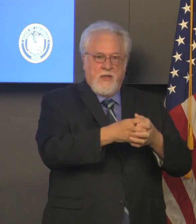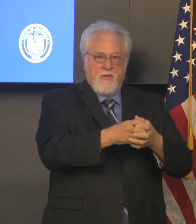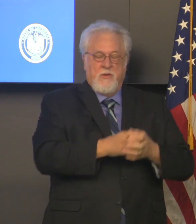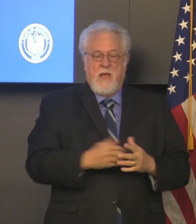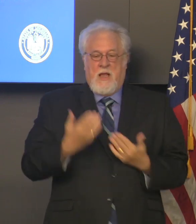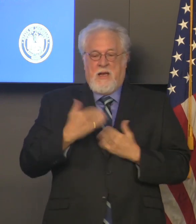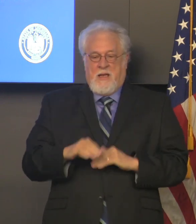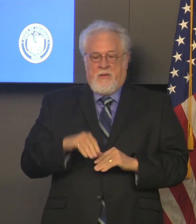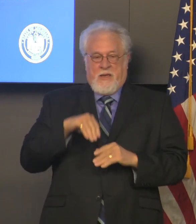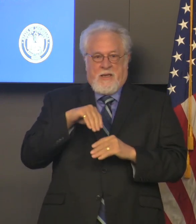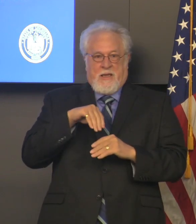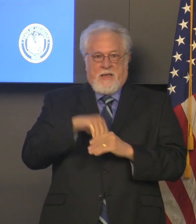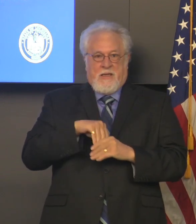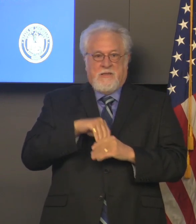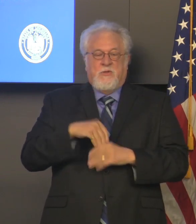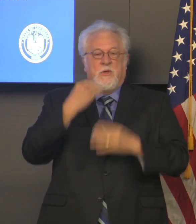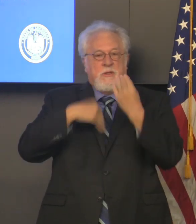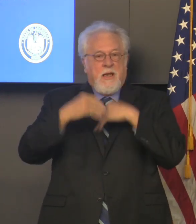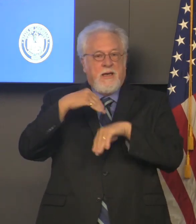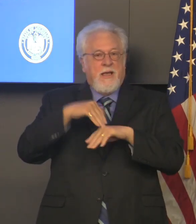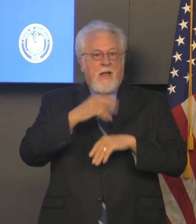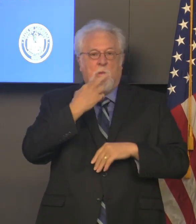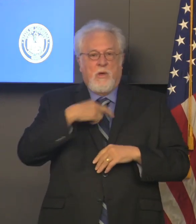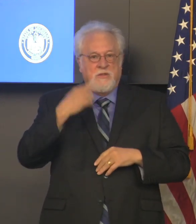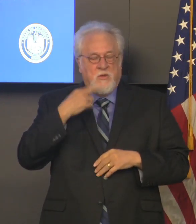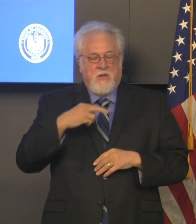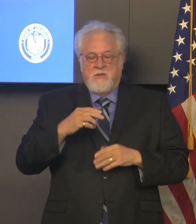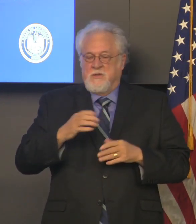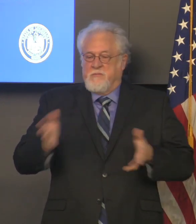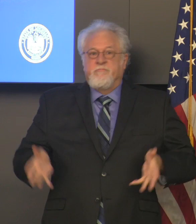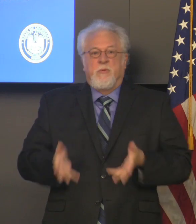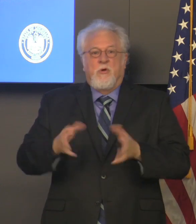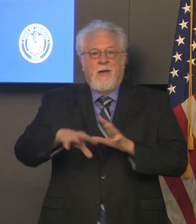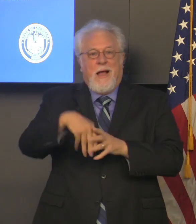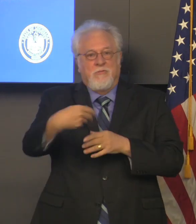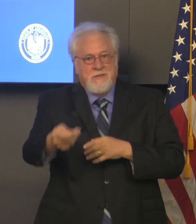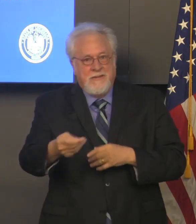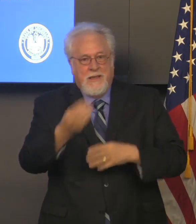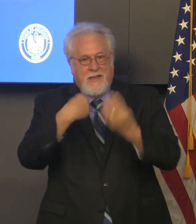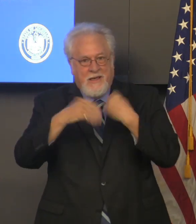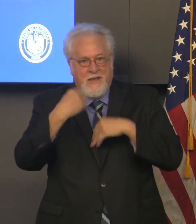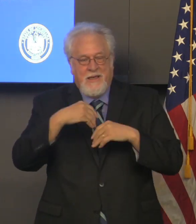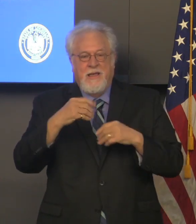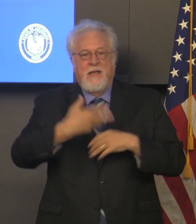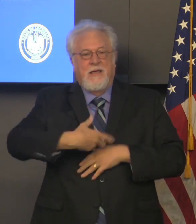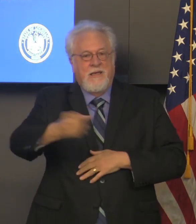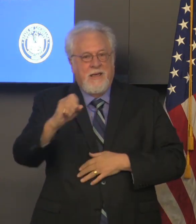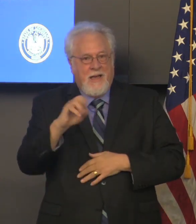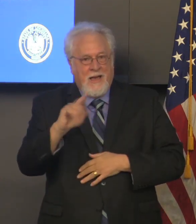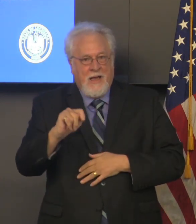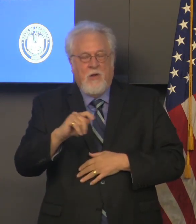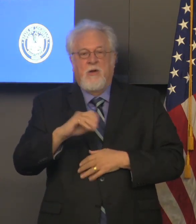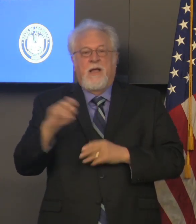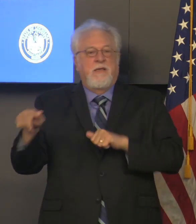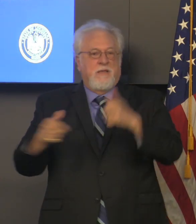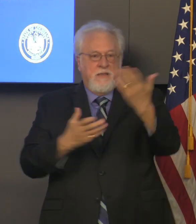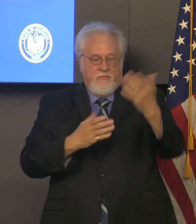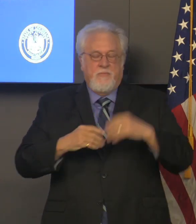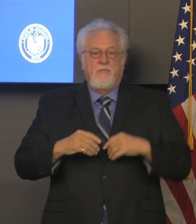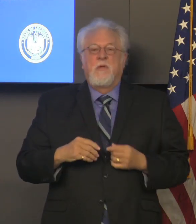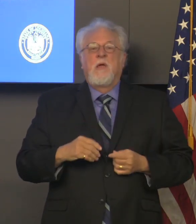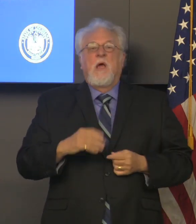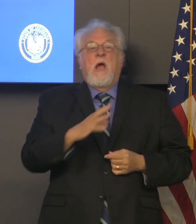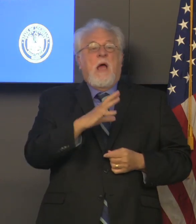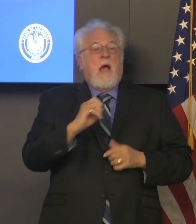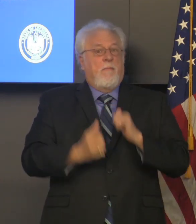indoor dining at restaurants, promoting outdoor dining, takeout, and delivery,